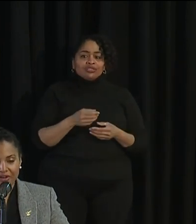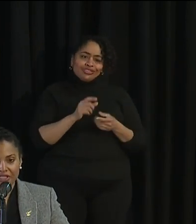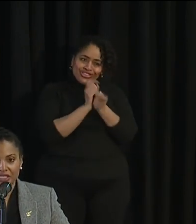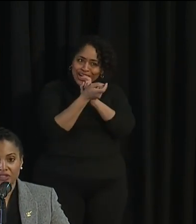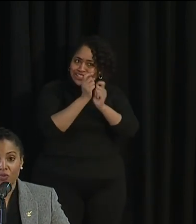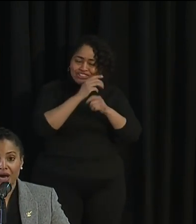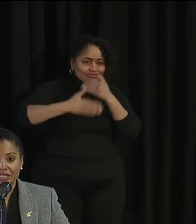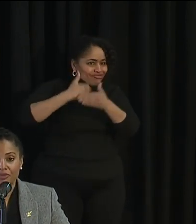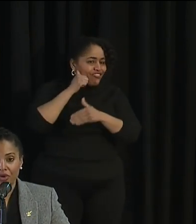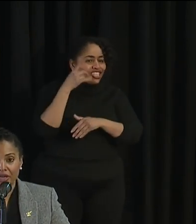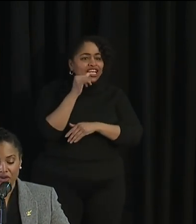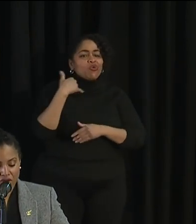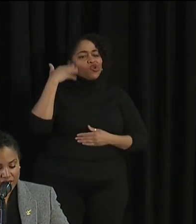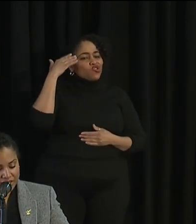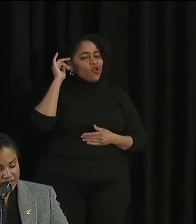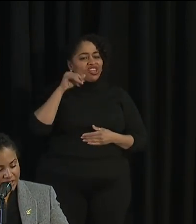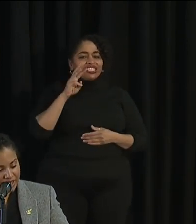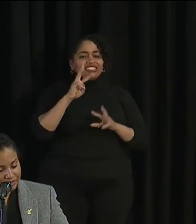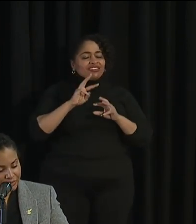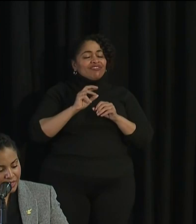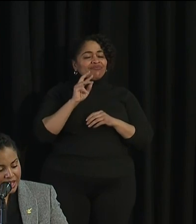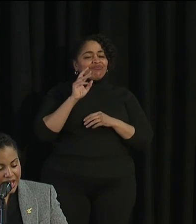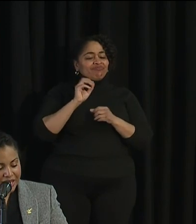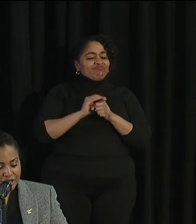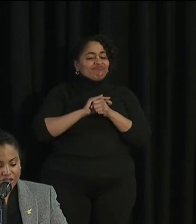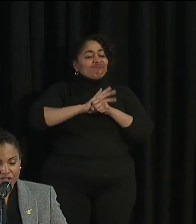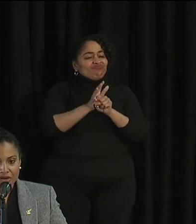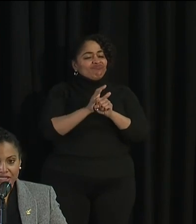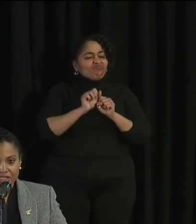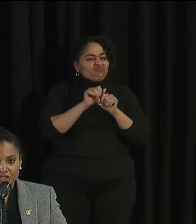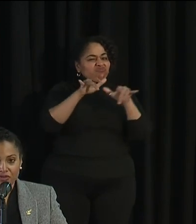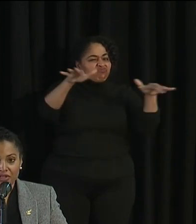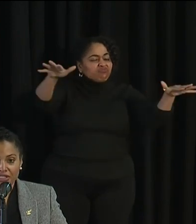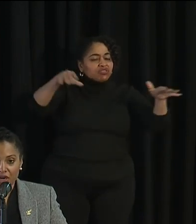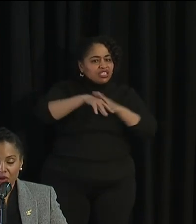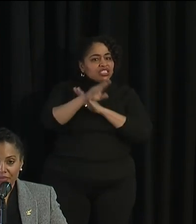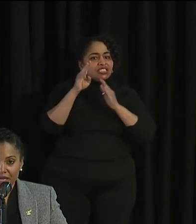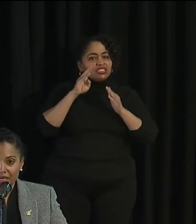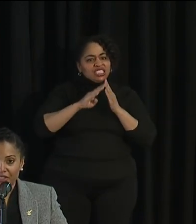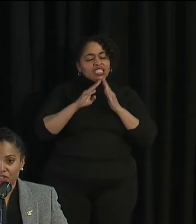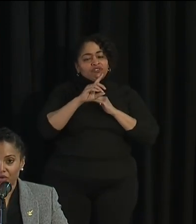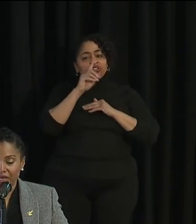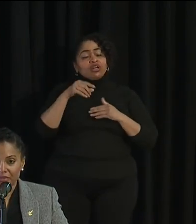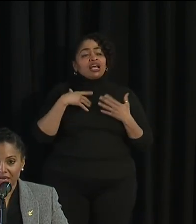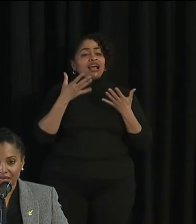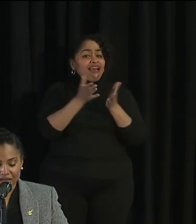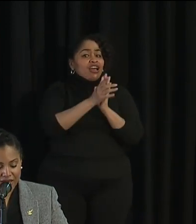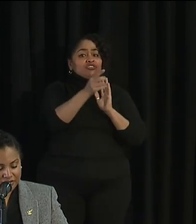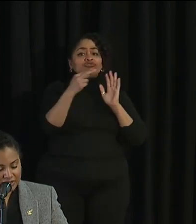this virus is widespread across the city. I encourage residents to visit our website at